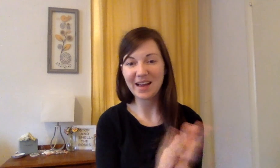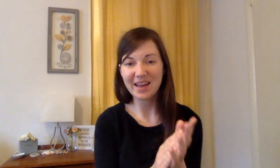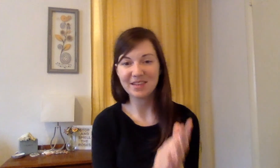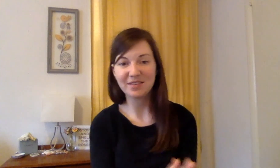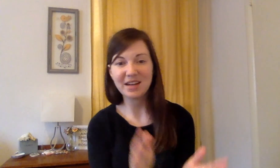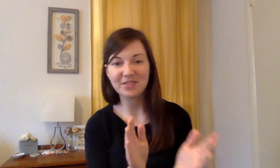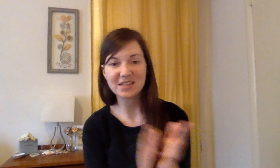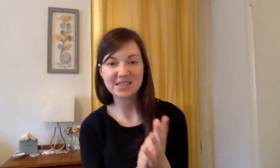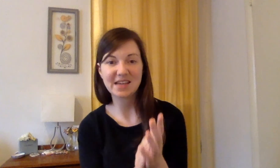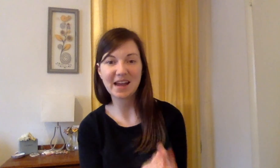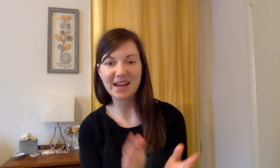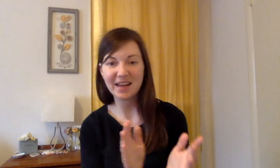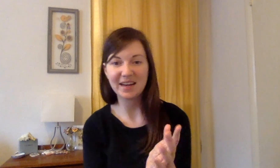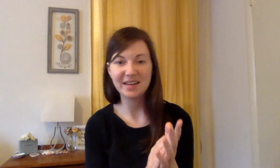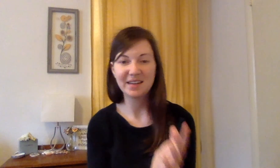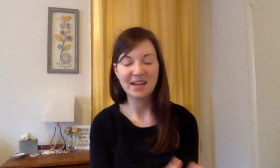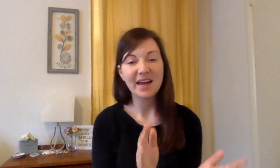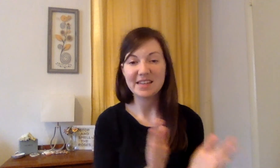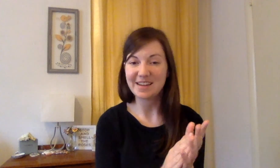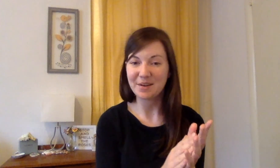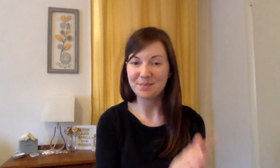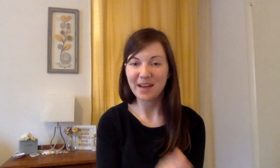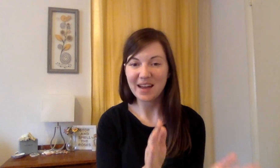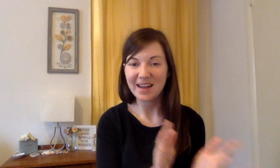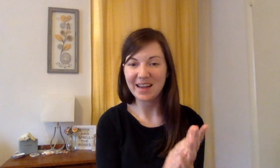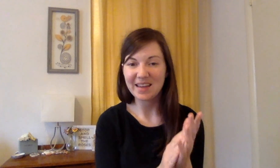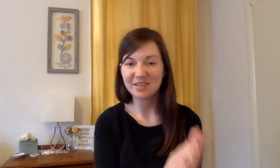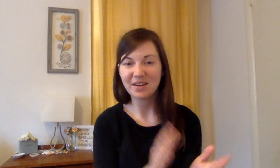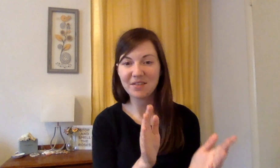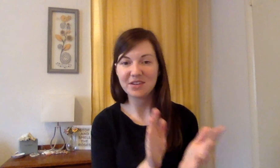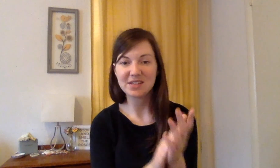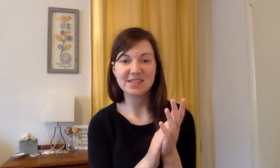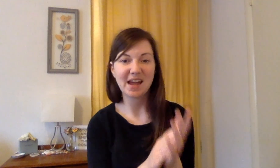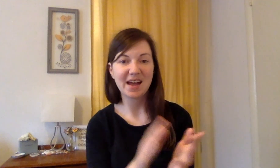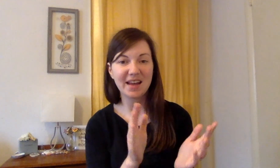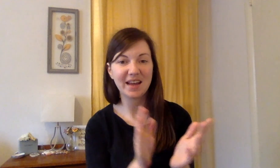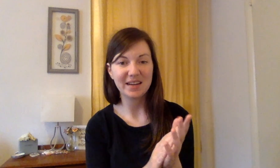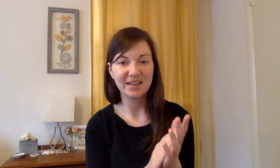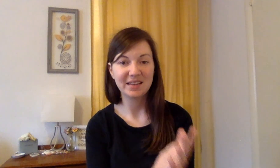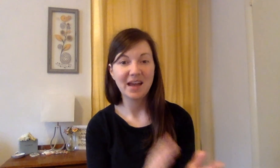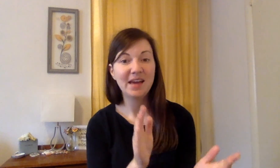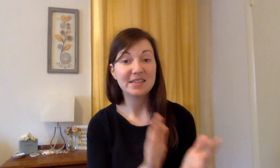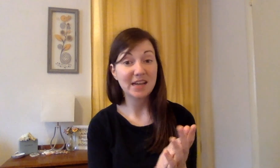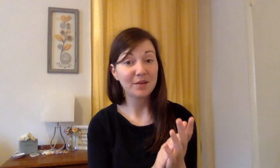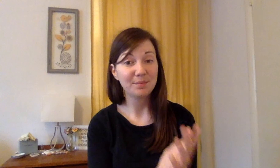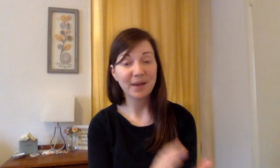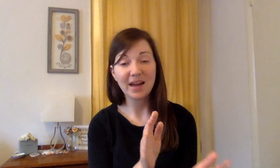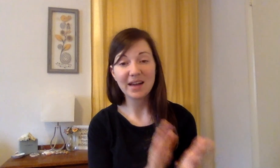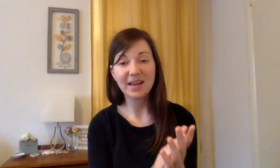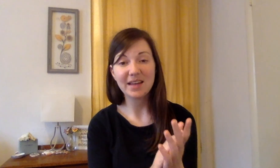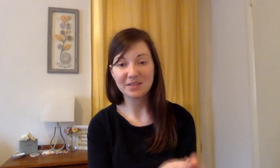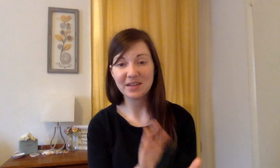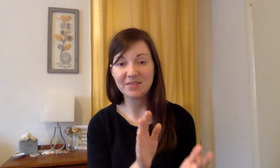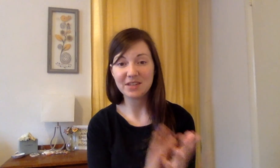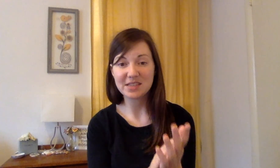the riverside, down by the riverside, down by the